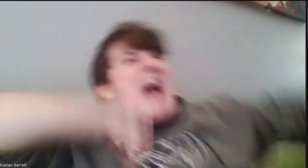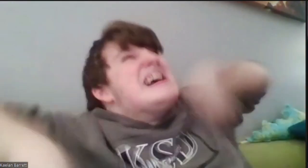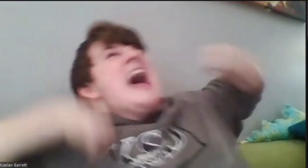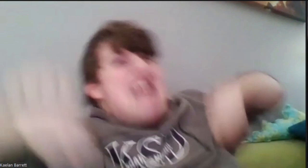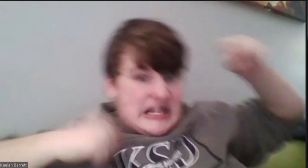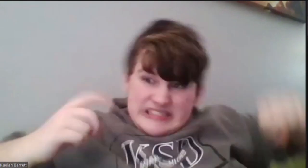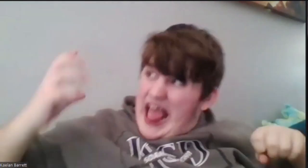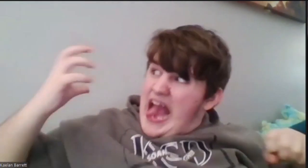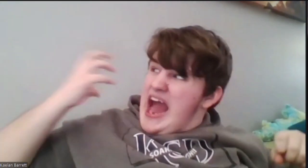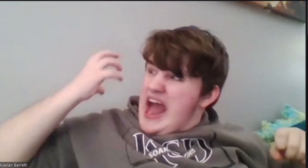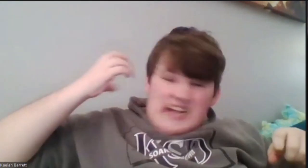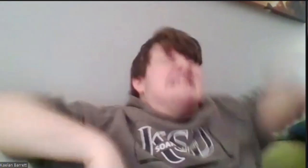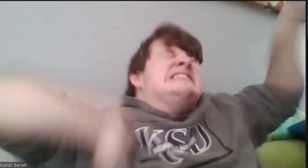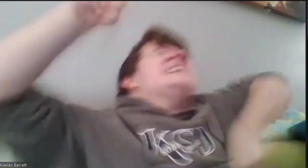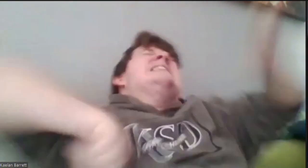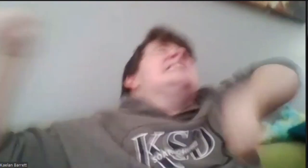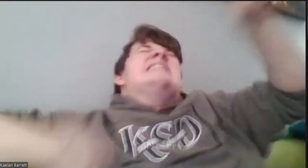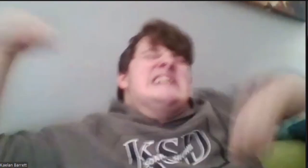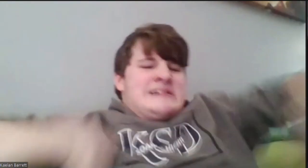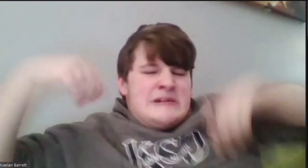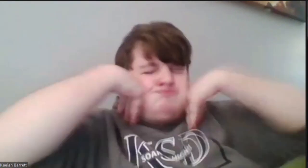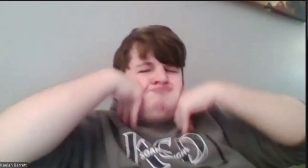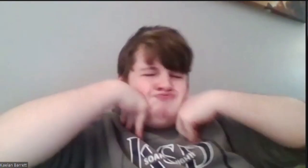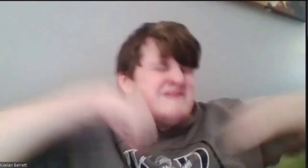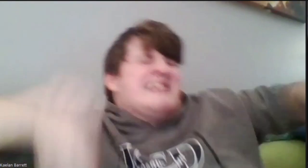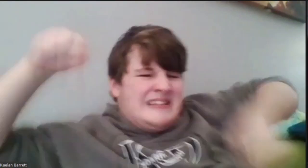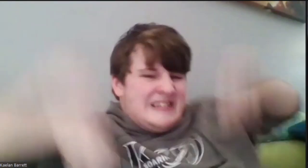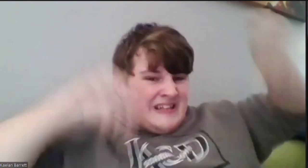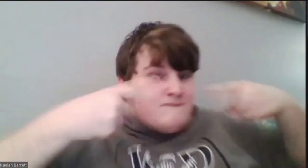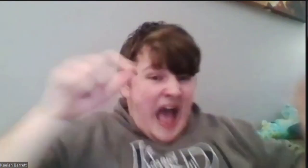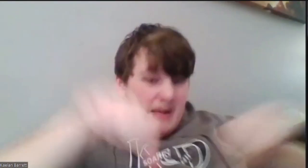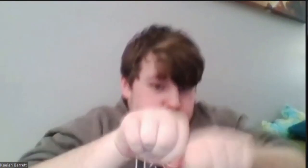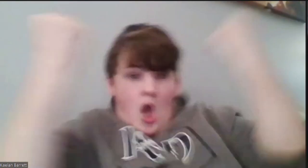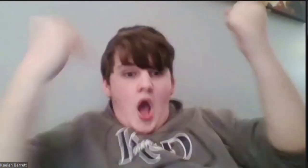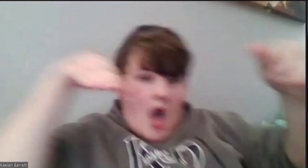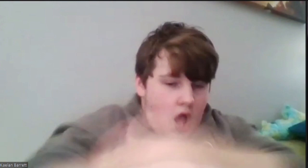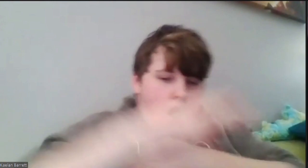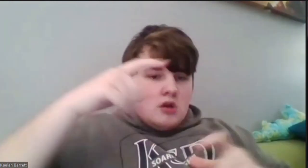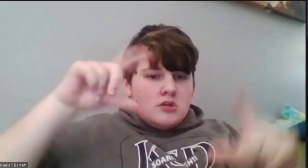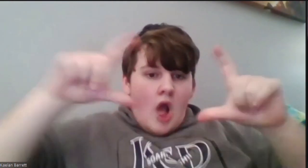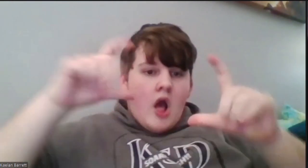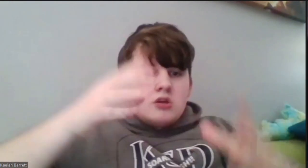up the side of the pit as that ghost keeps getting closer. He